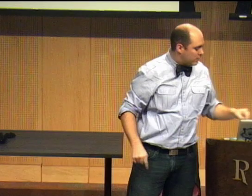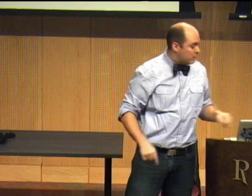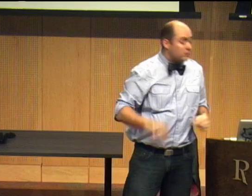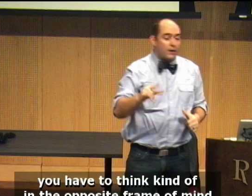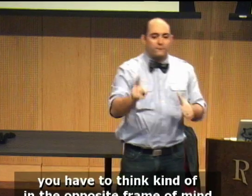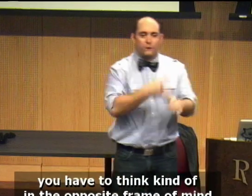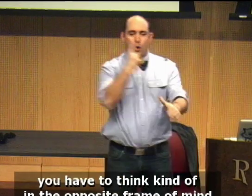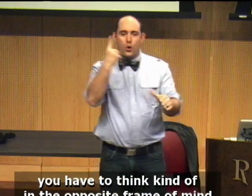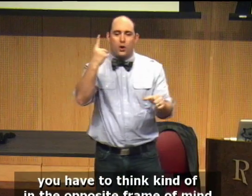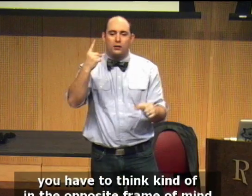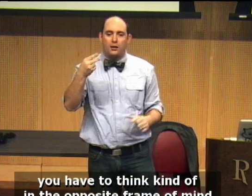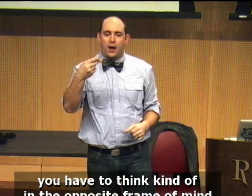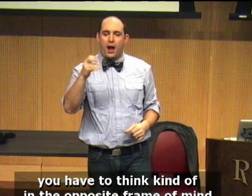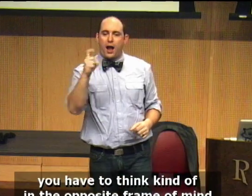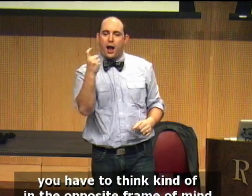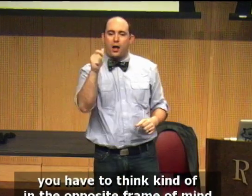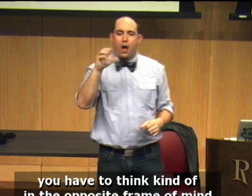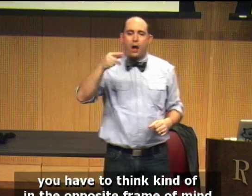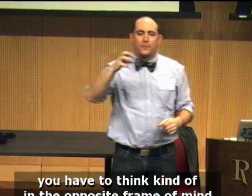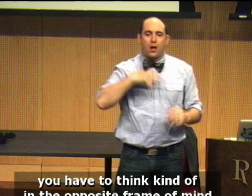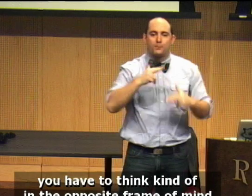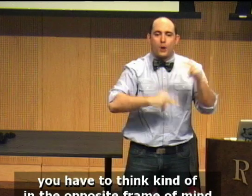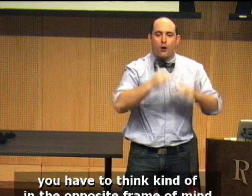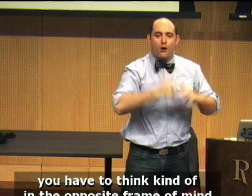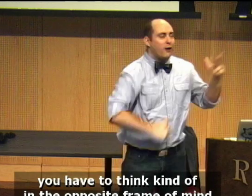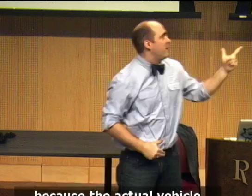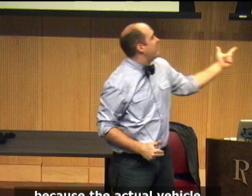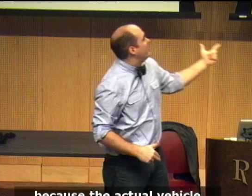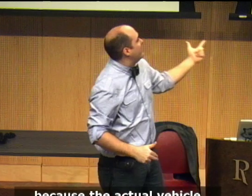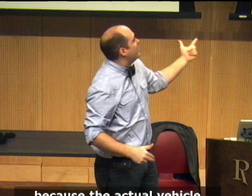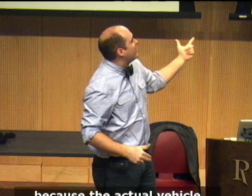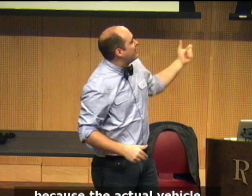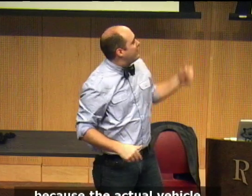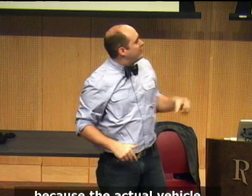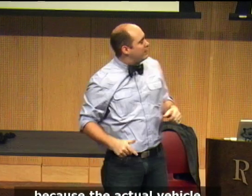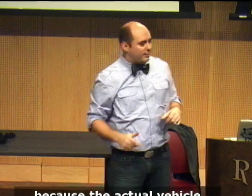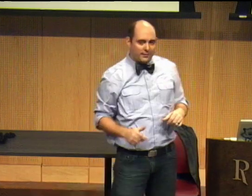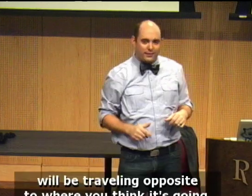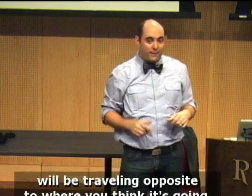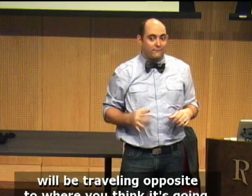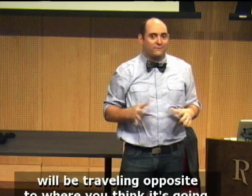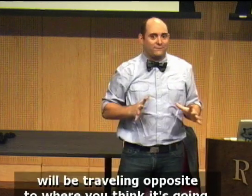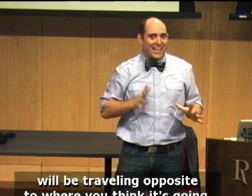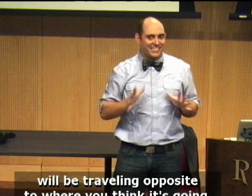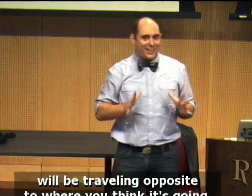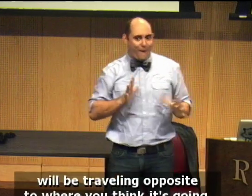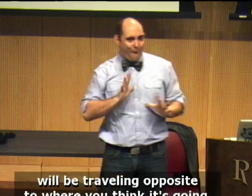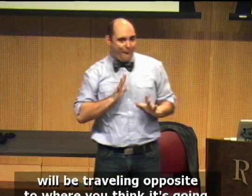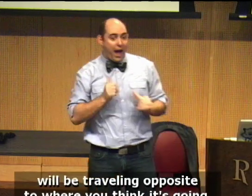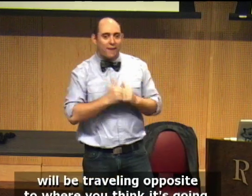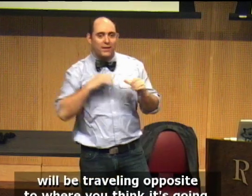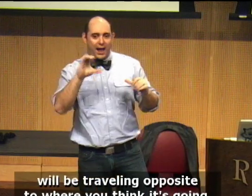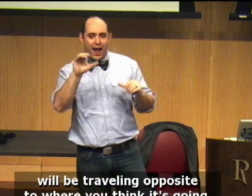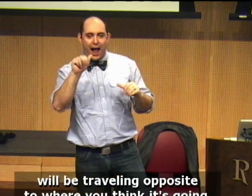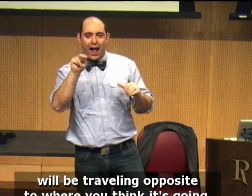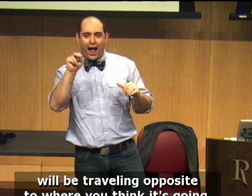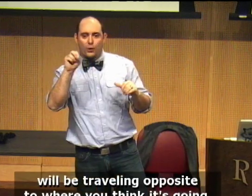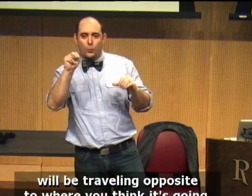you have to think kind of in the opposite frame of mind because the actual vehicle will be traveling opposite to where you think it's